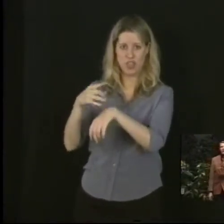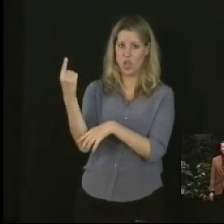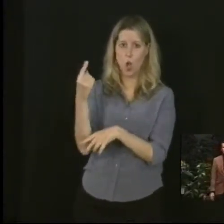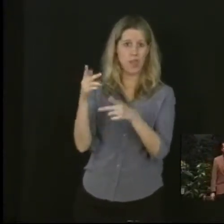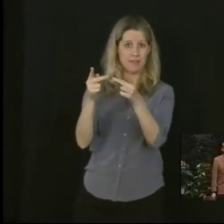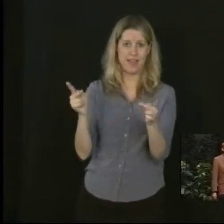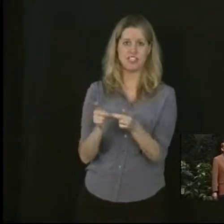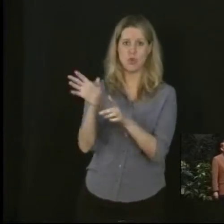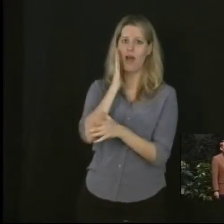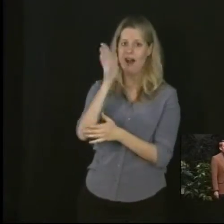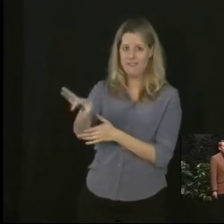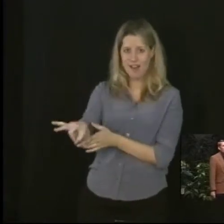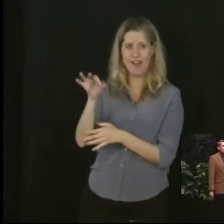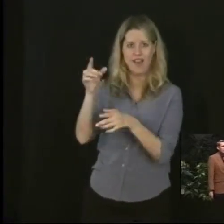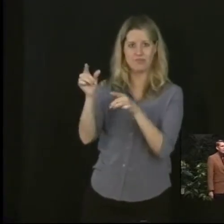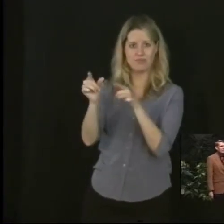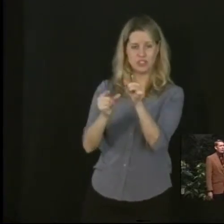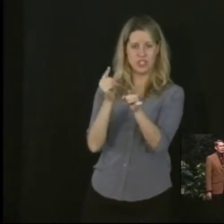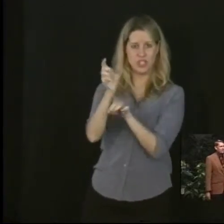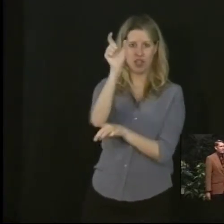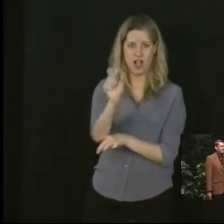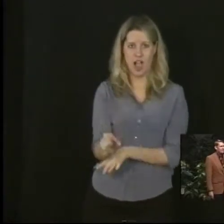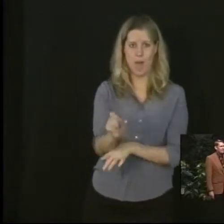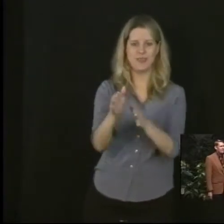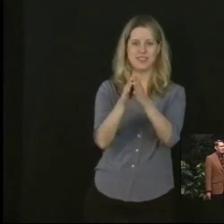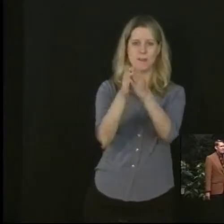ever find the geologic column is in the textbooks.